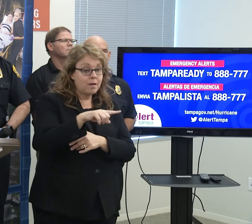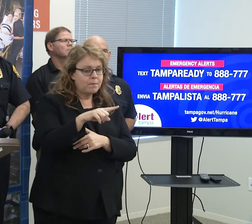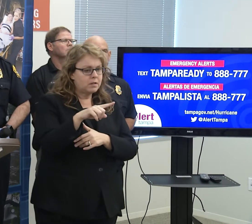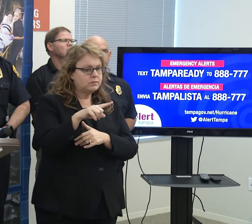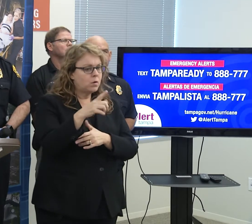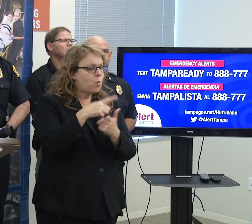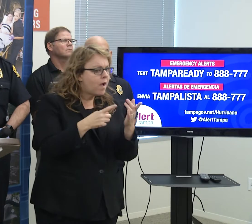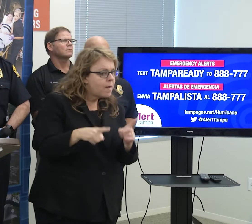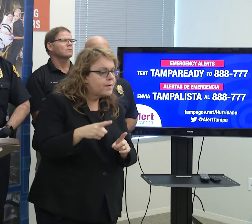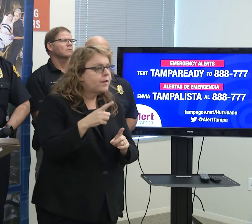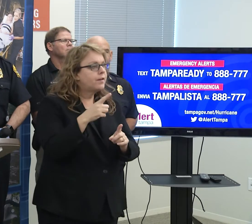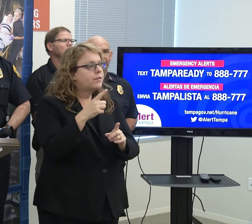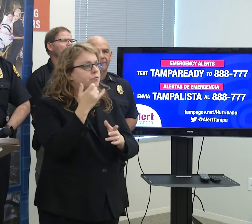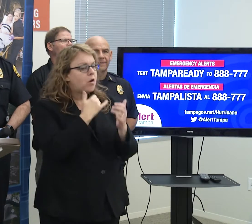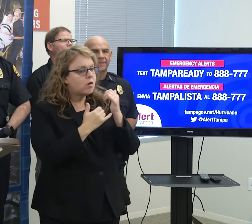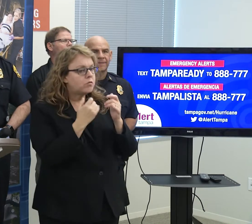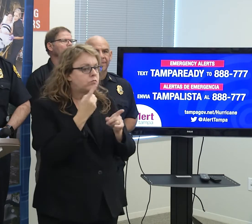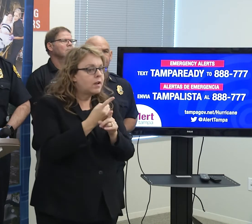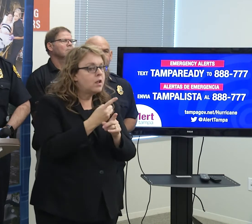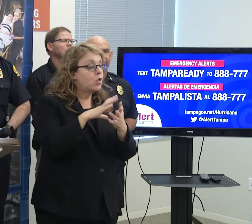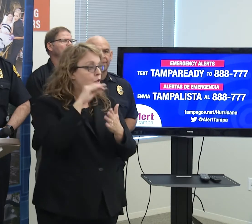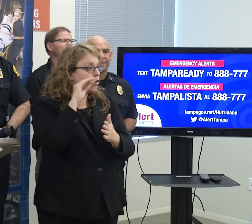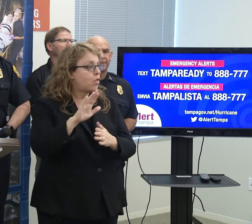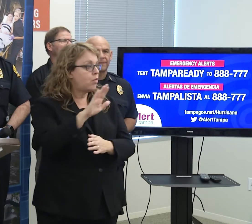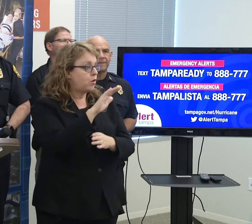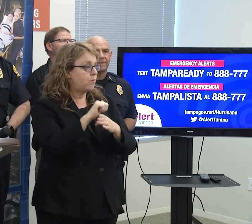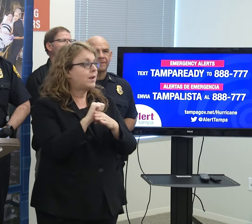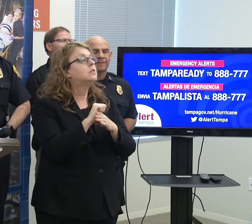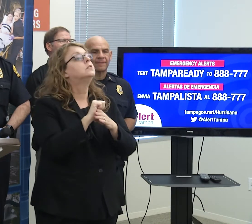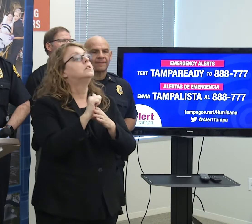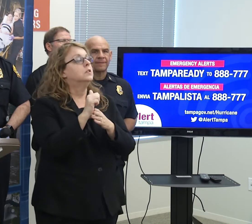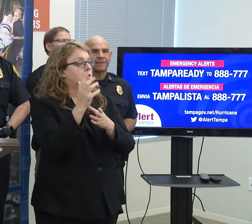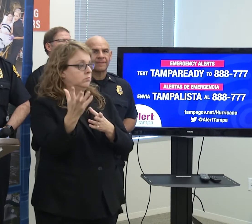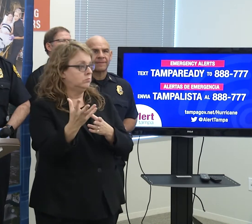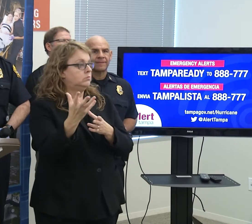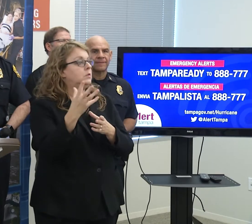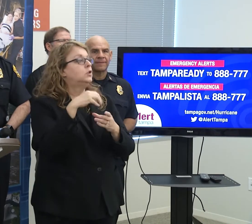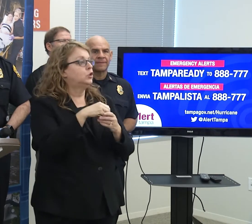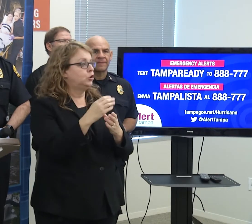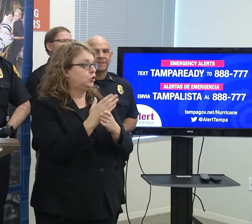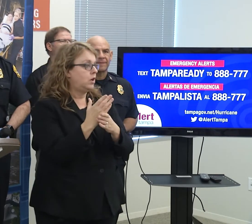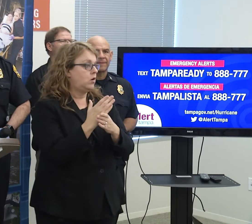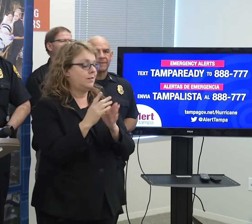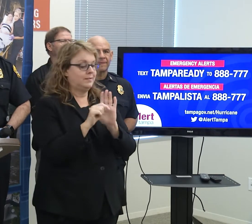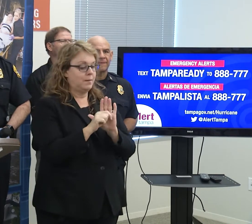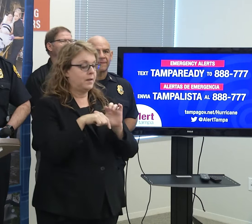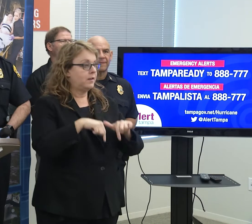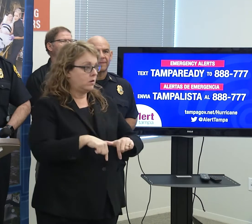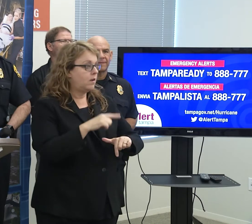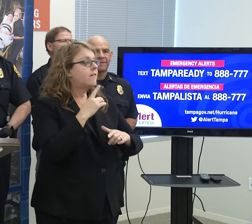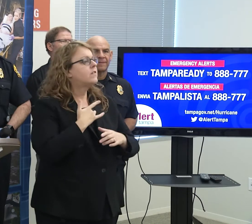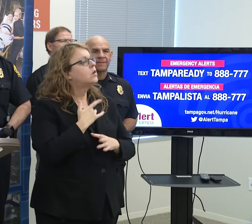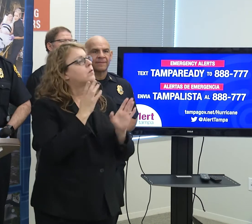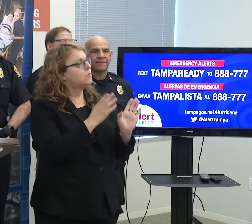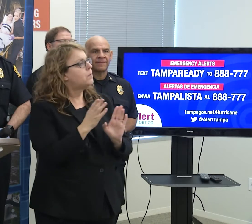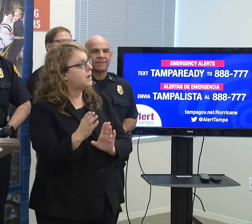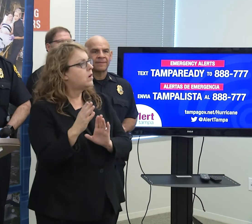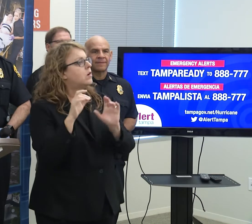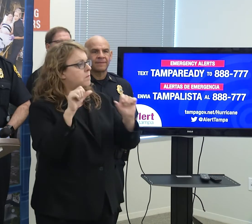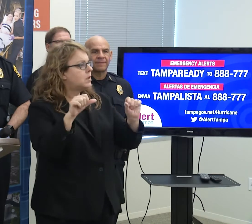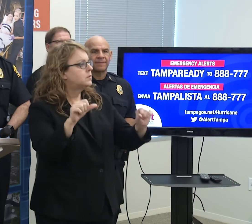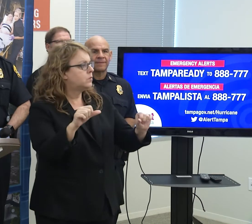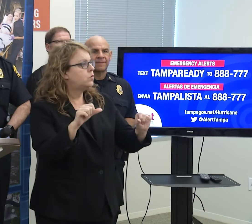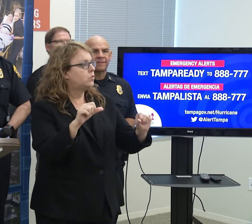lessons learned from there, the best practices, and we have brought those back to Tampa. So we feel that we are as prepared as we